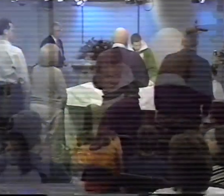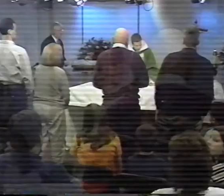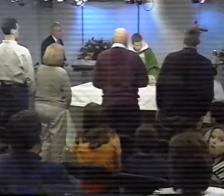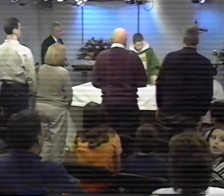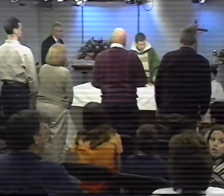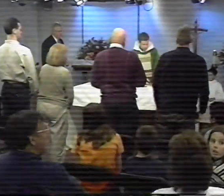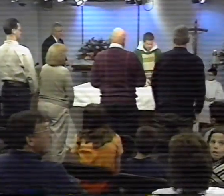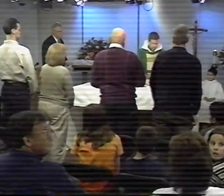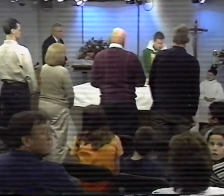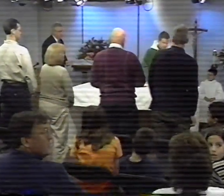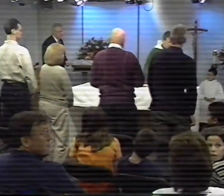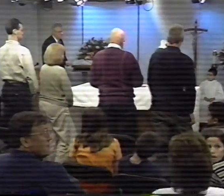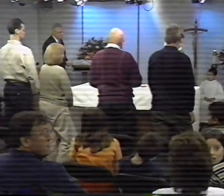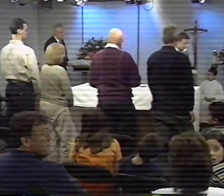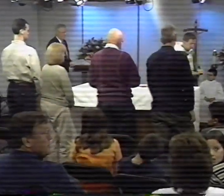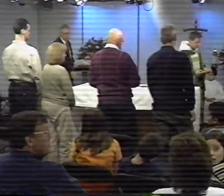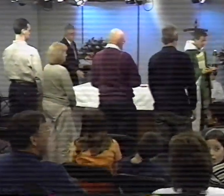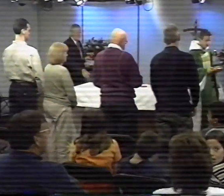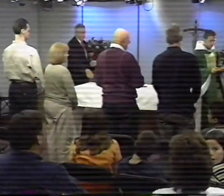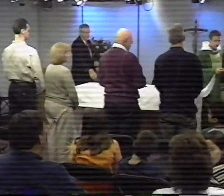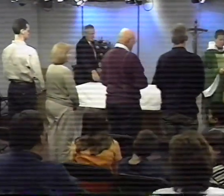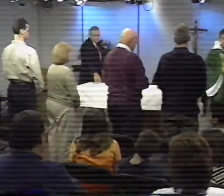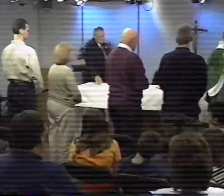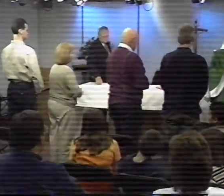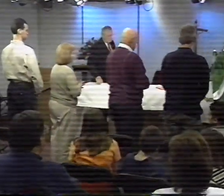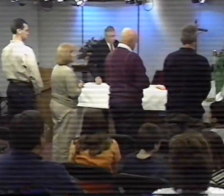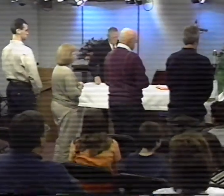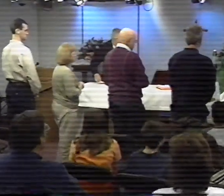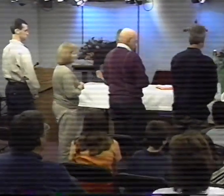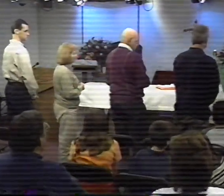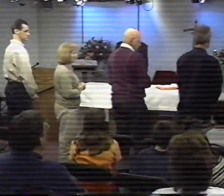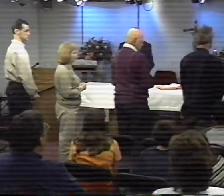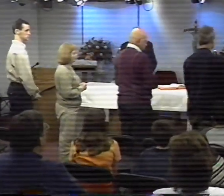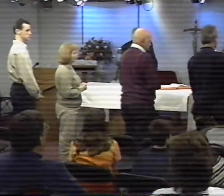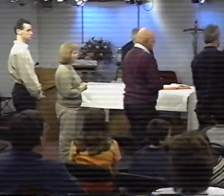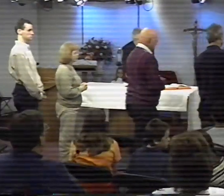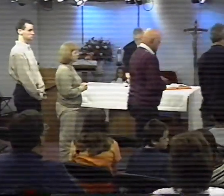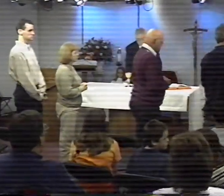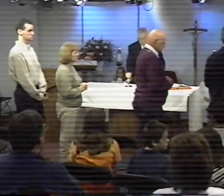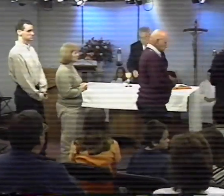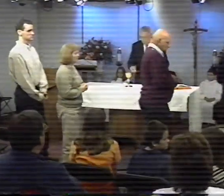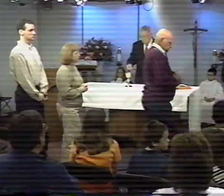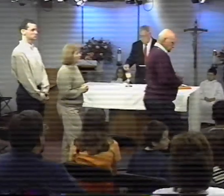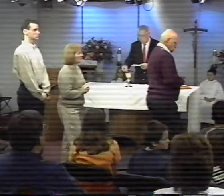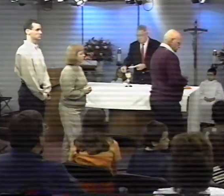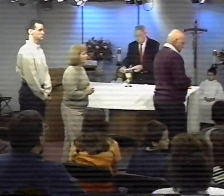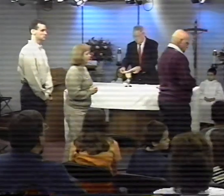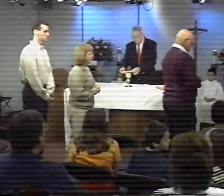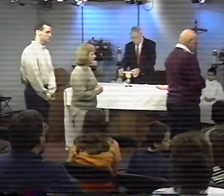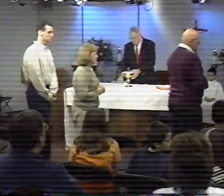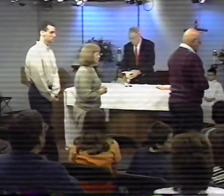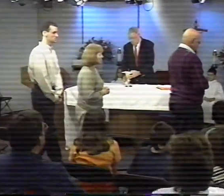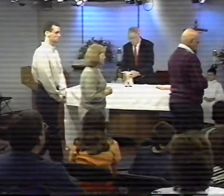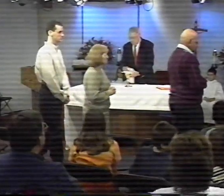rest. Lay down, O weary one, lay down